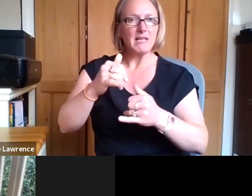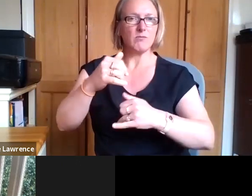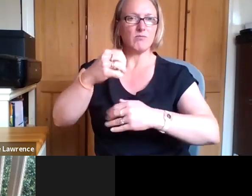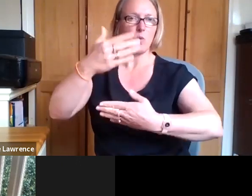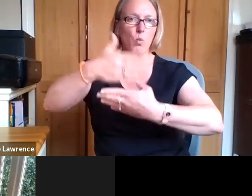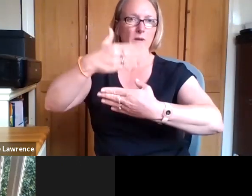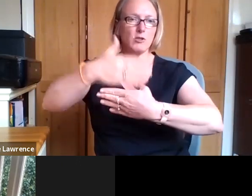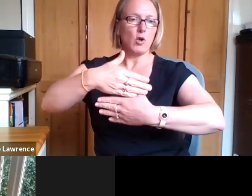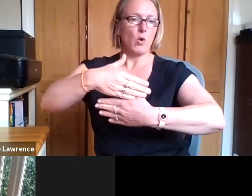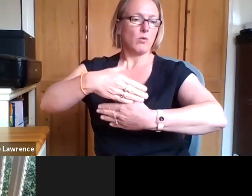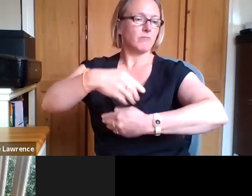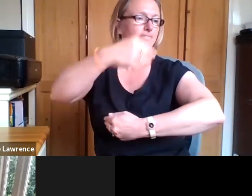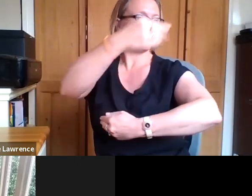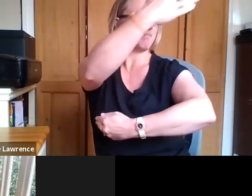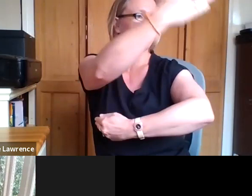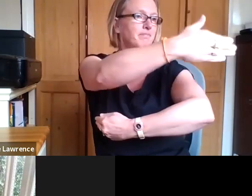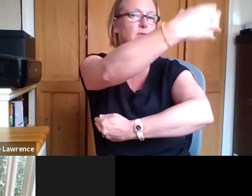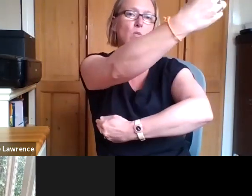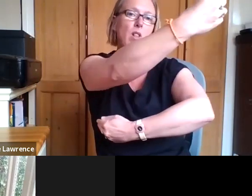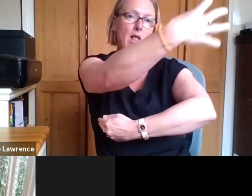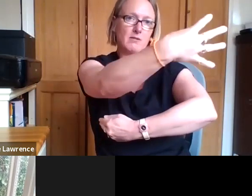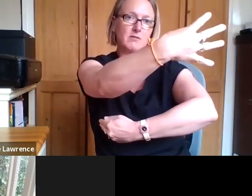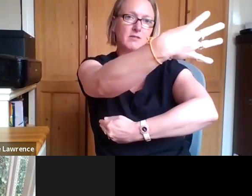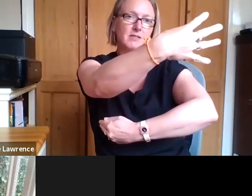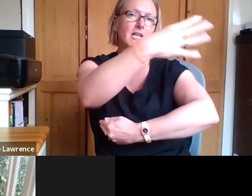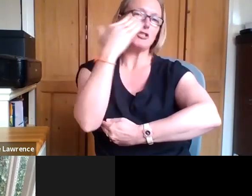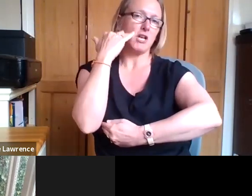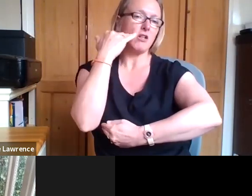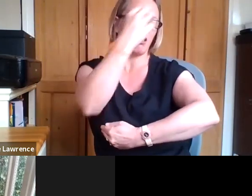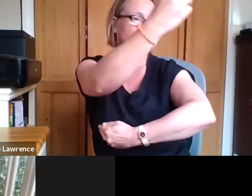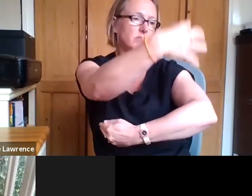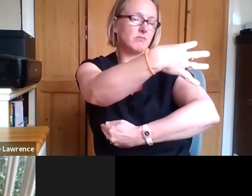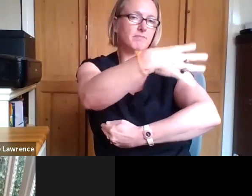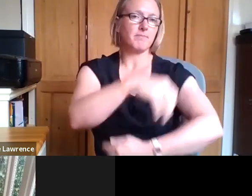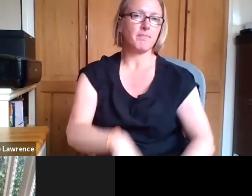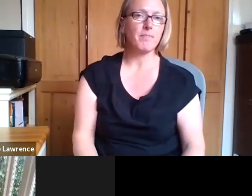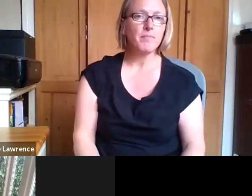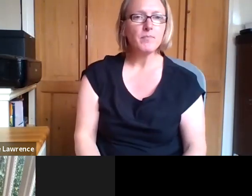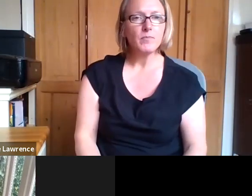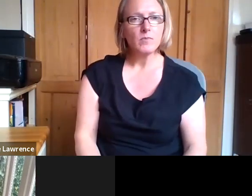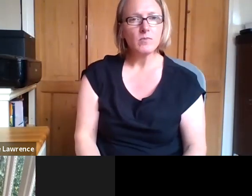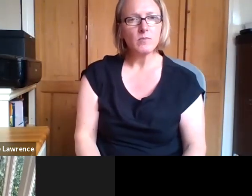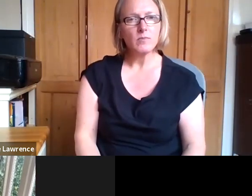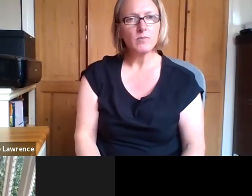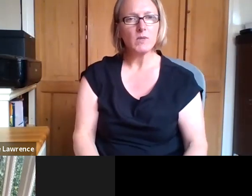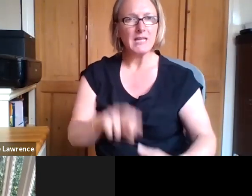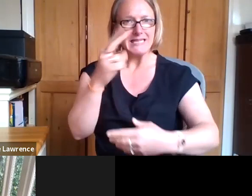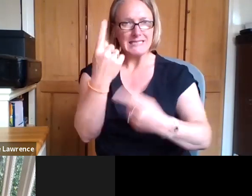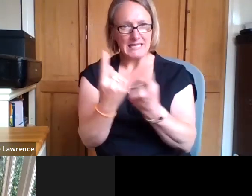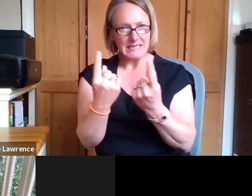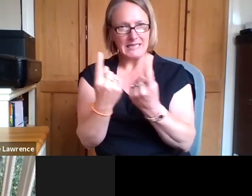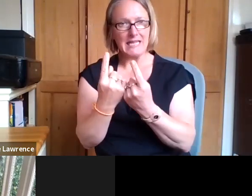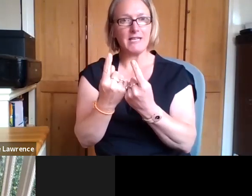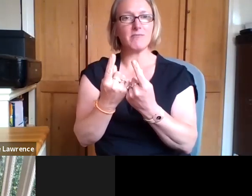comes down properly. The second thing you want to do is, when you take the picture, is not to show